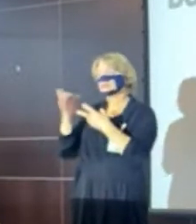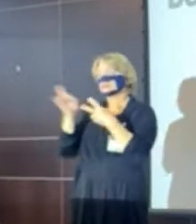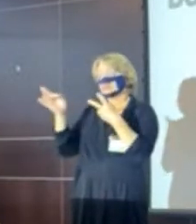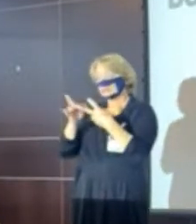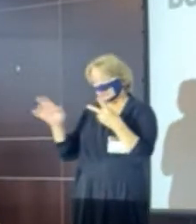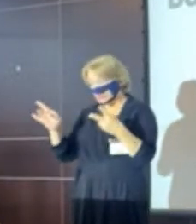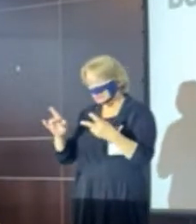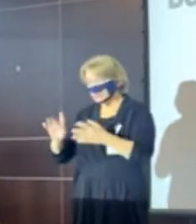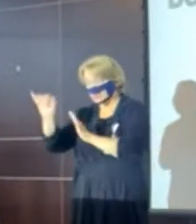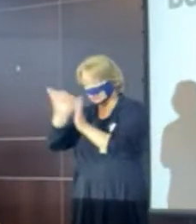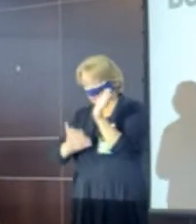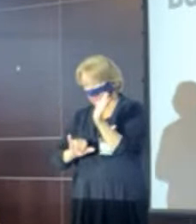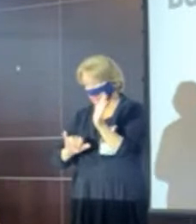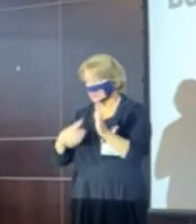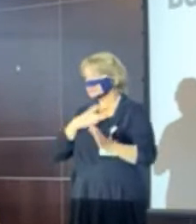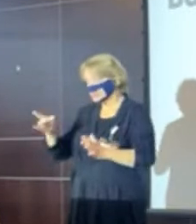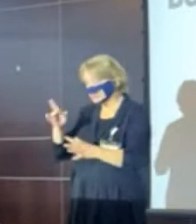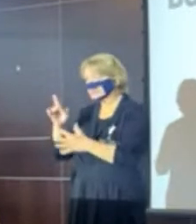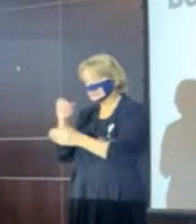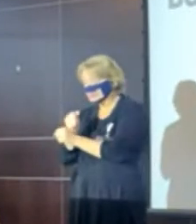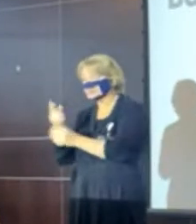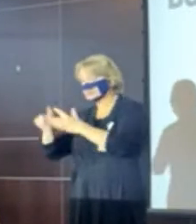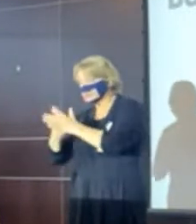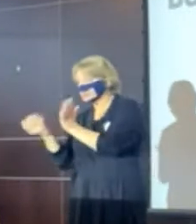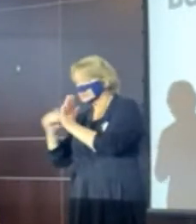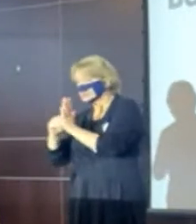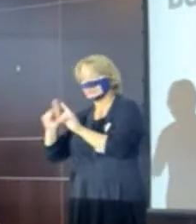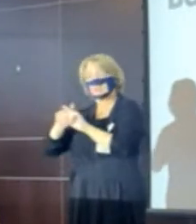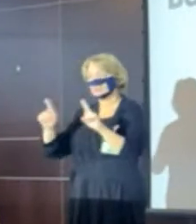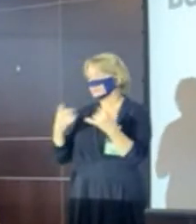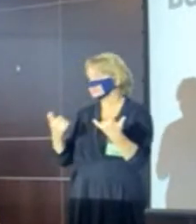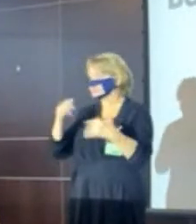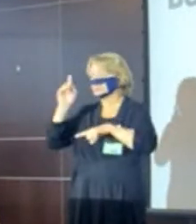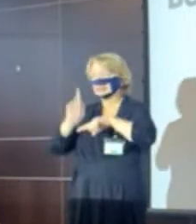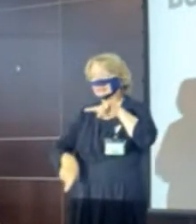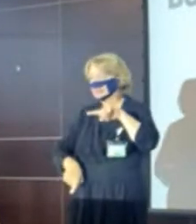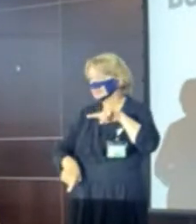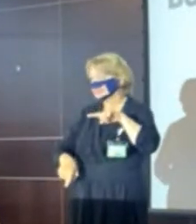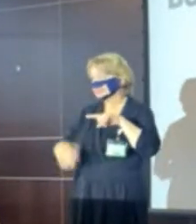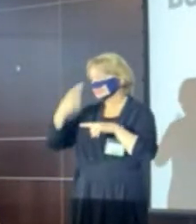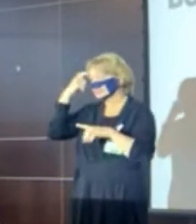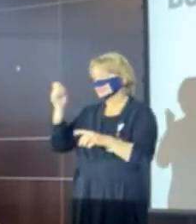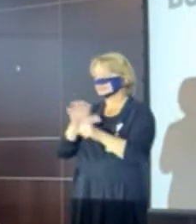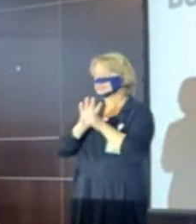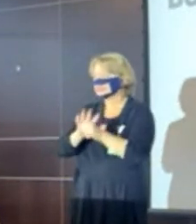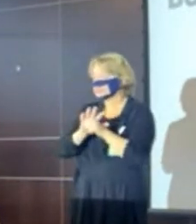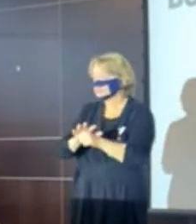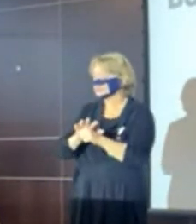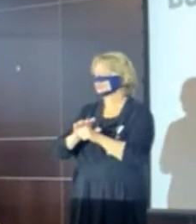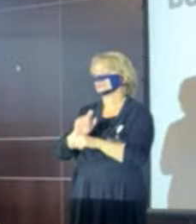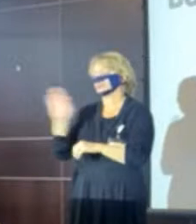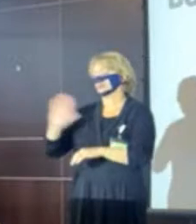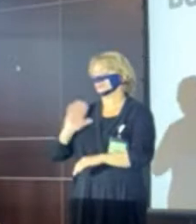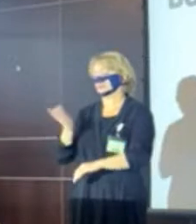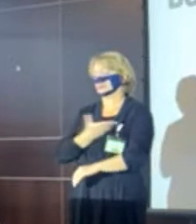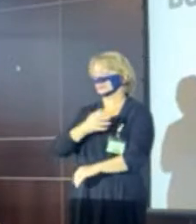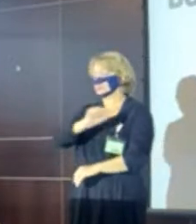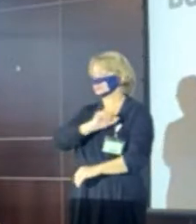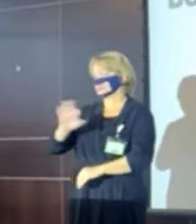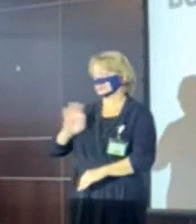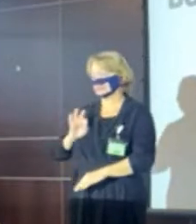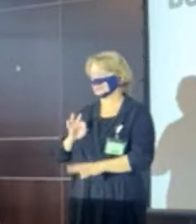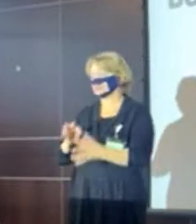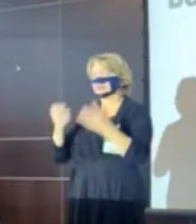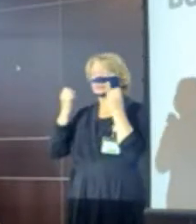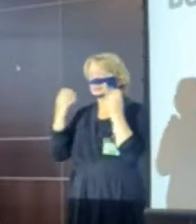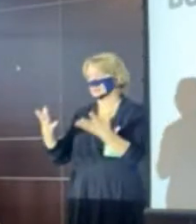those started again, but right now we just cannot do that because of the pressure we have on our staff and on just the total number of